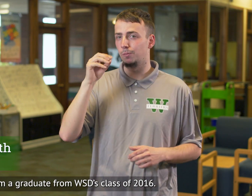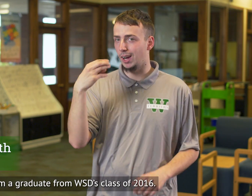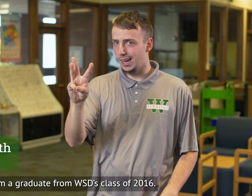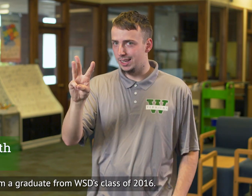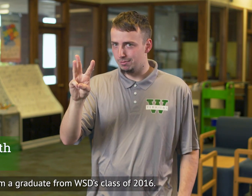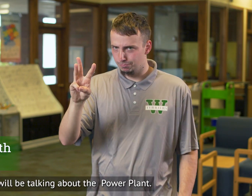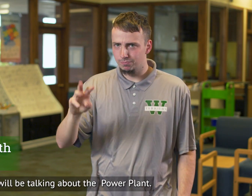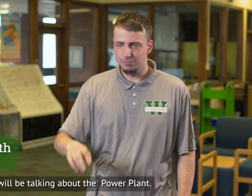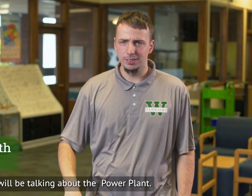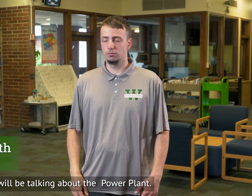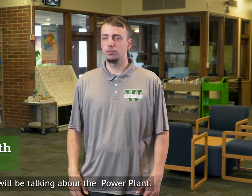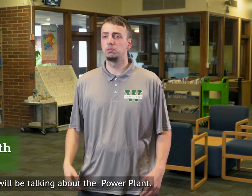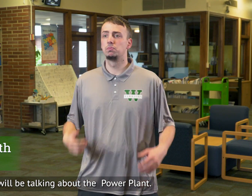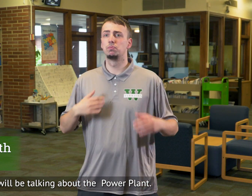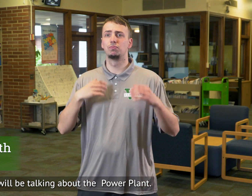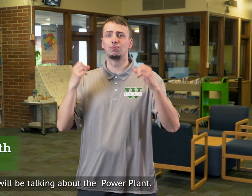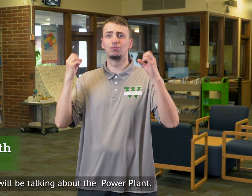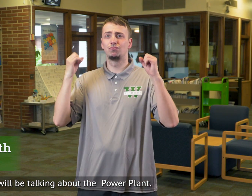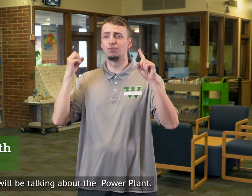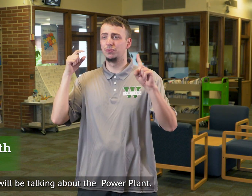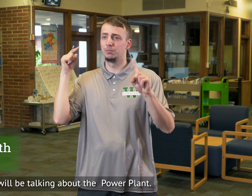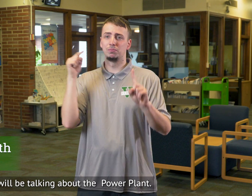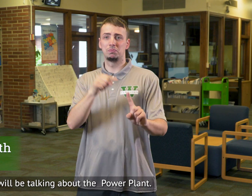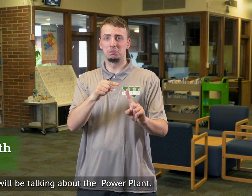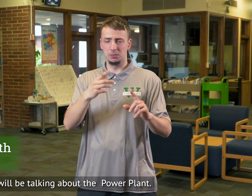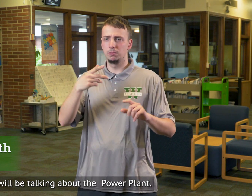2016. I will be talking about the power plant.